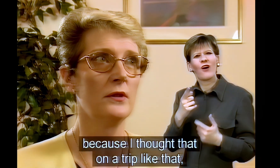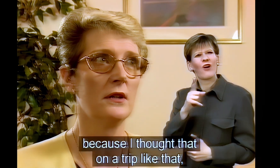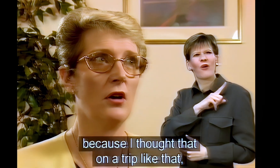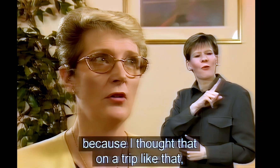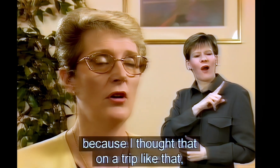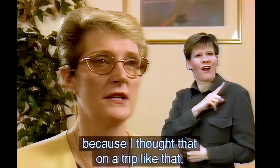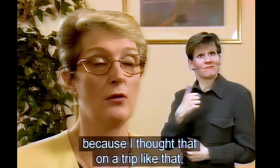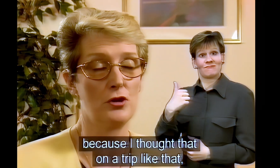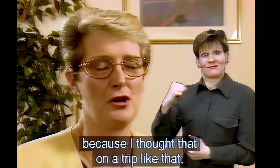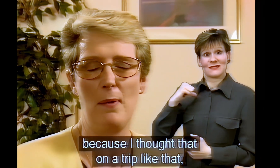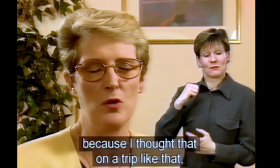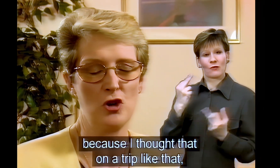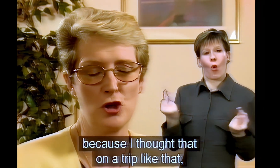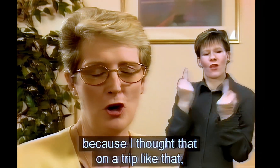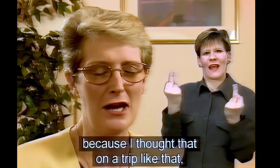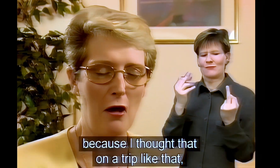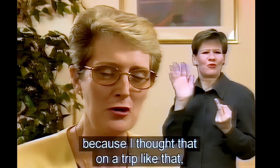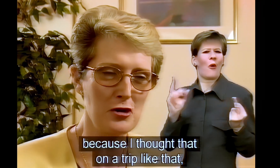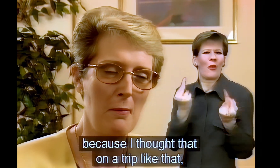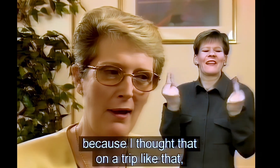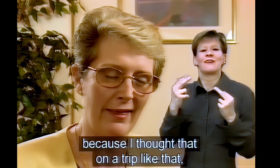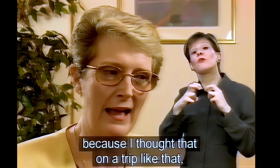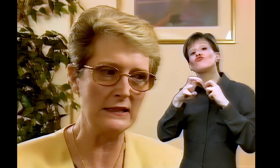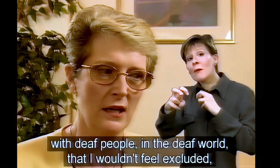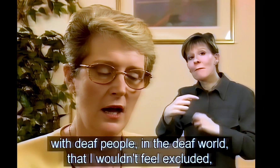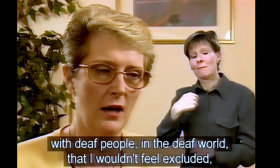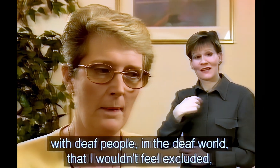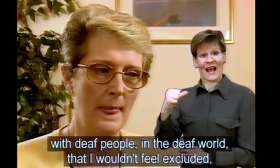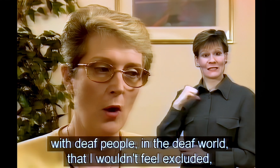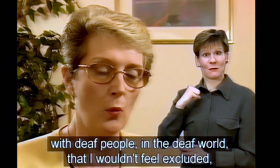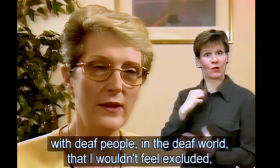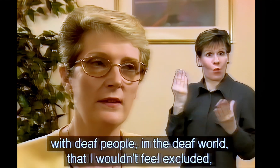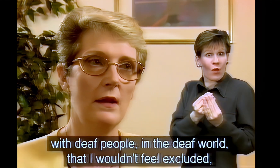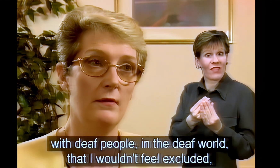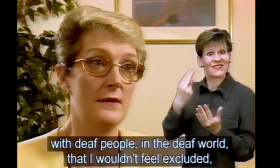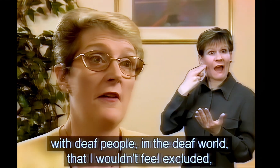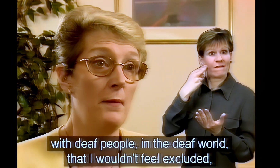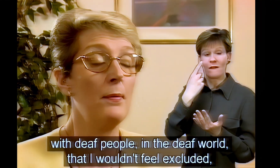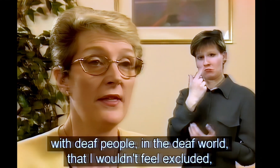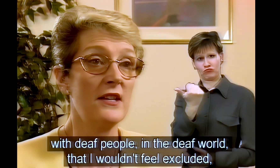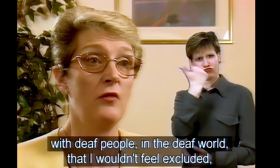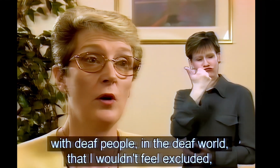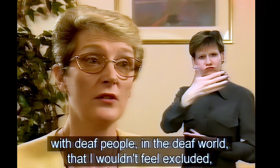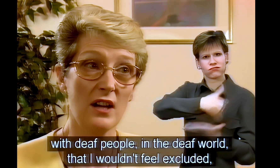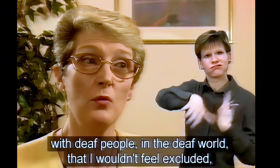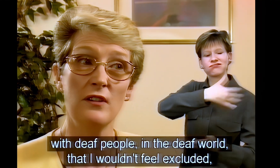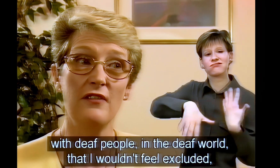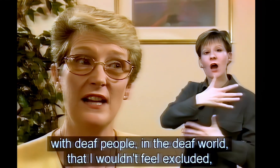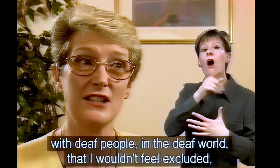that on a holiday or a trip, it was not a holiday, on a trip like that, with deaf people in the deaf world, that I wouldn't feel